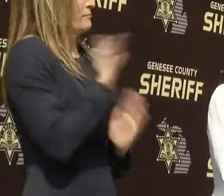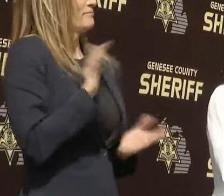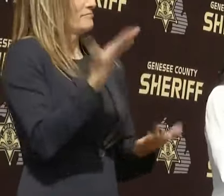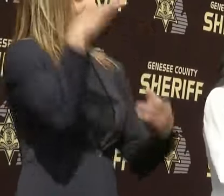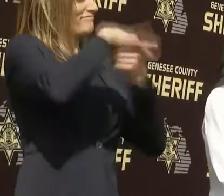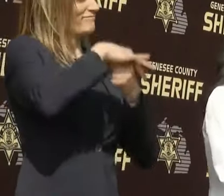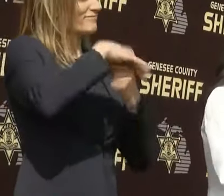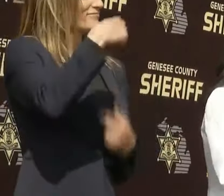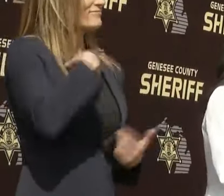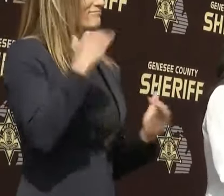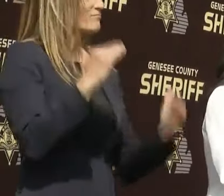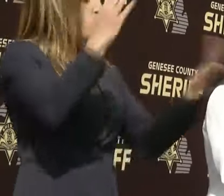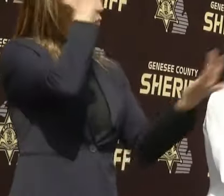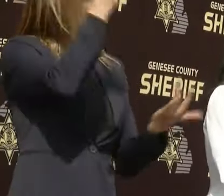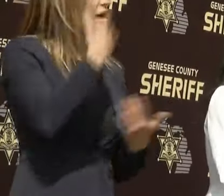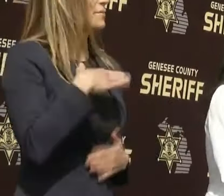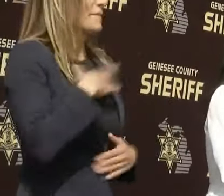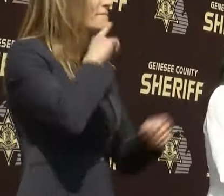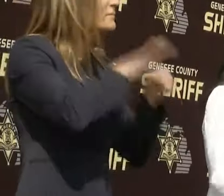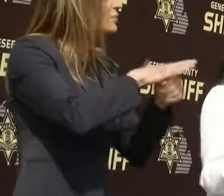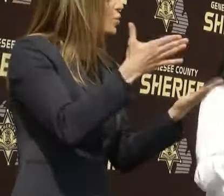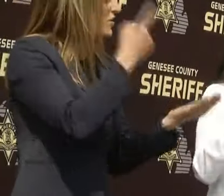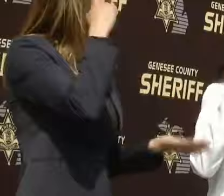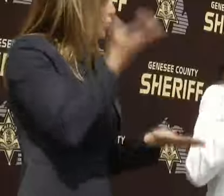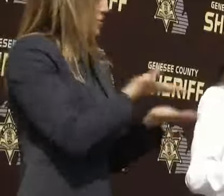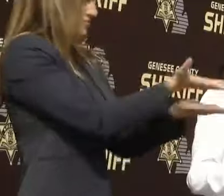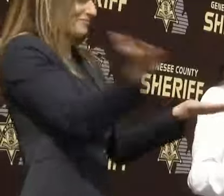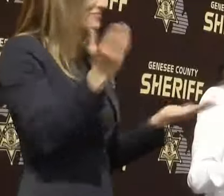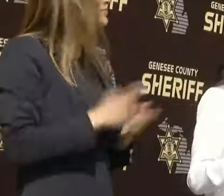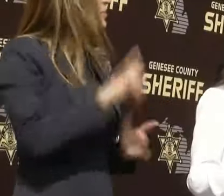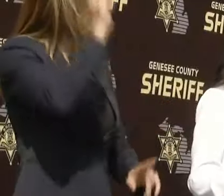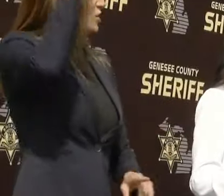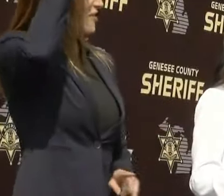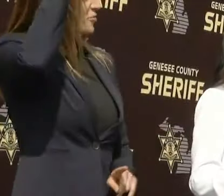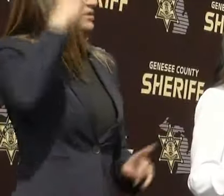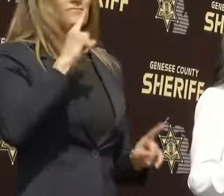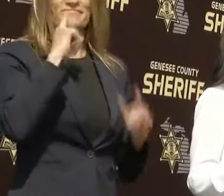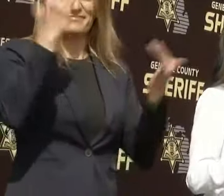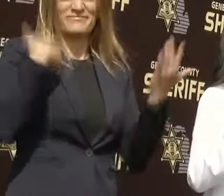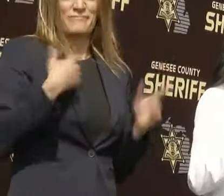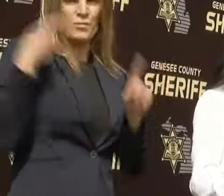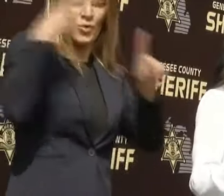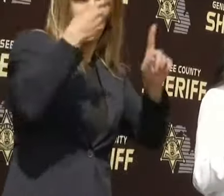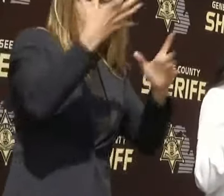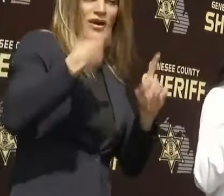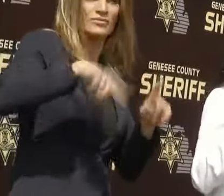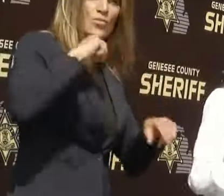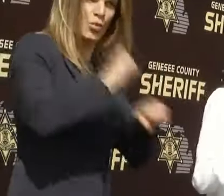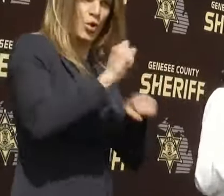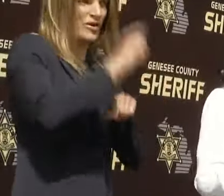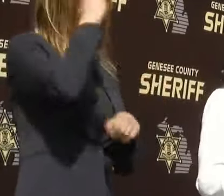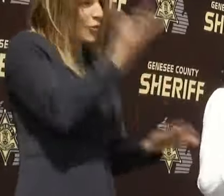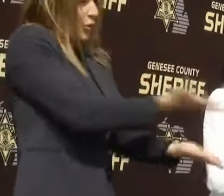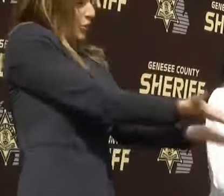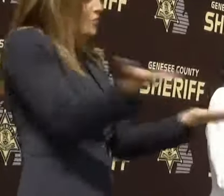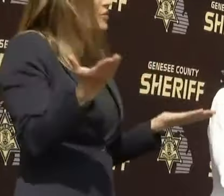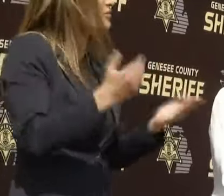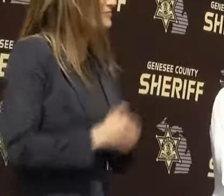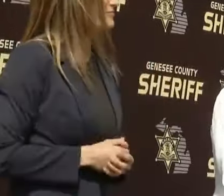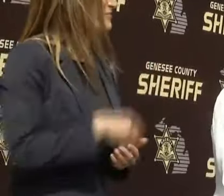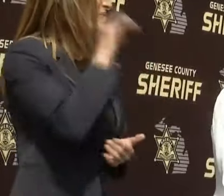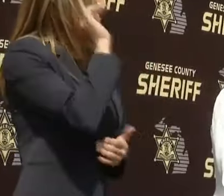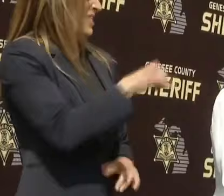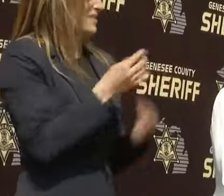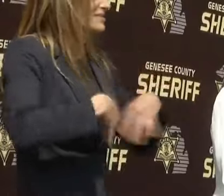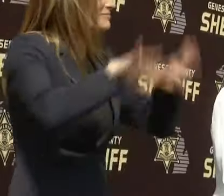said that our commitment was this: to bring government to a place where we were actually working for the people of the